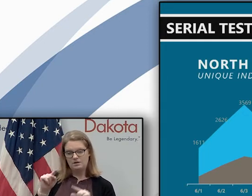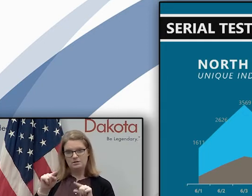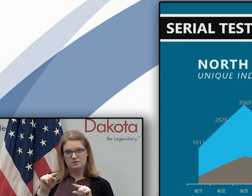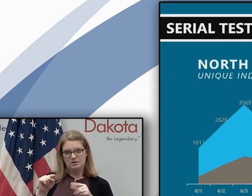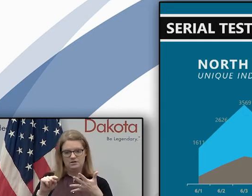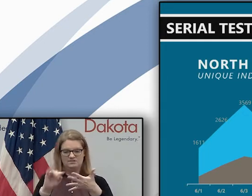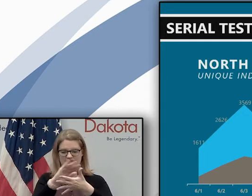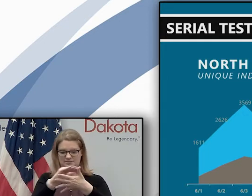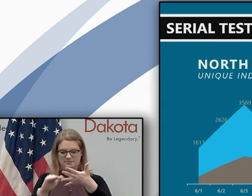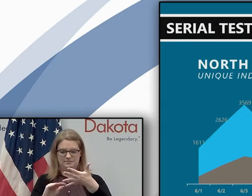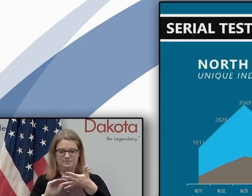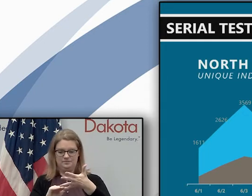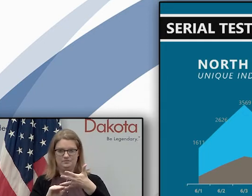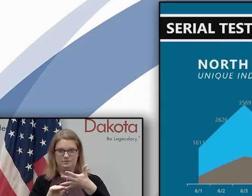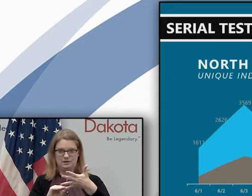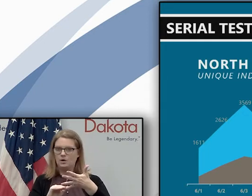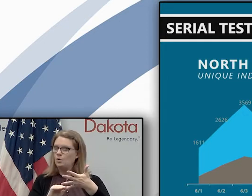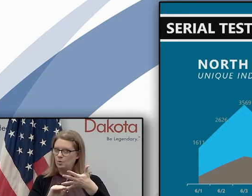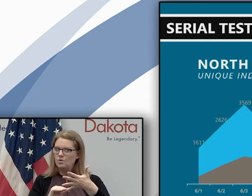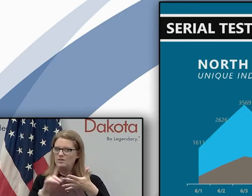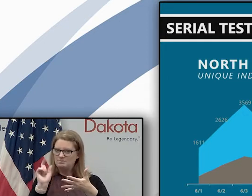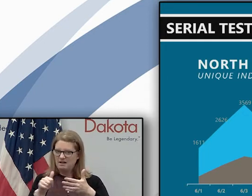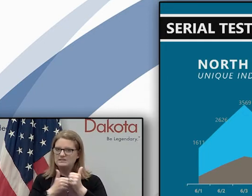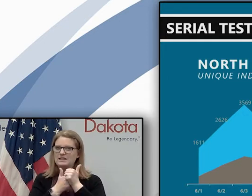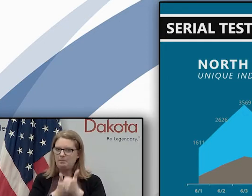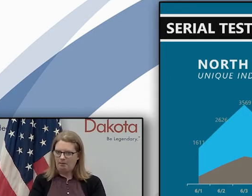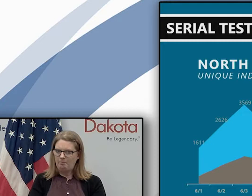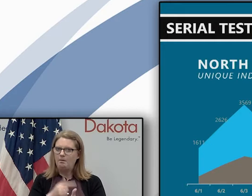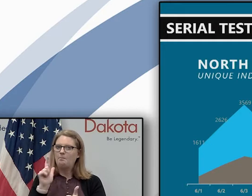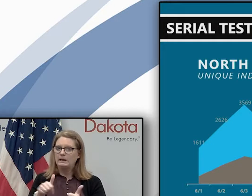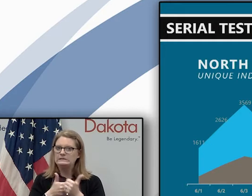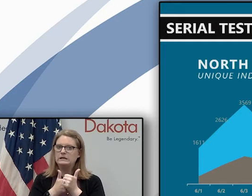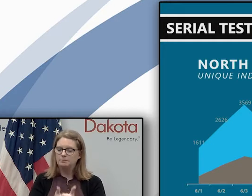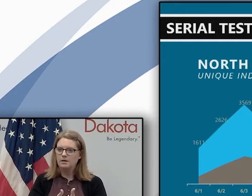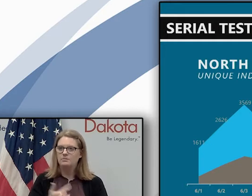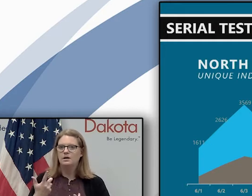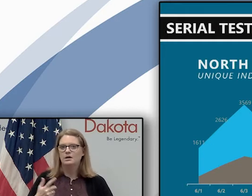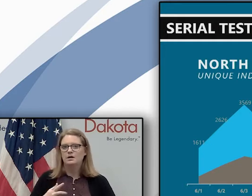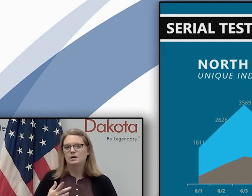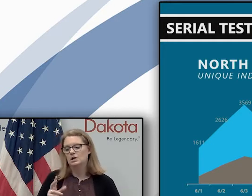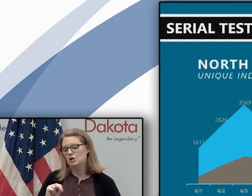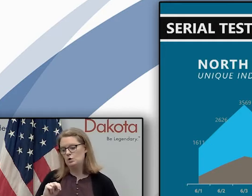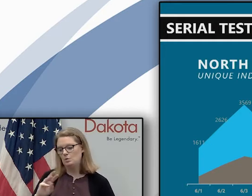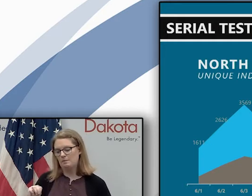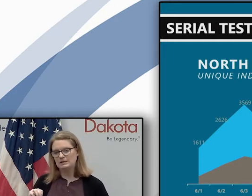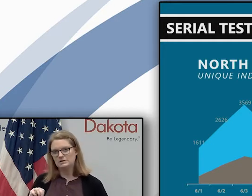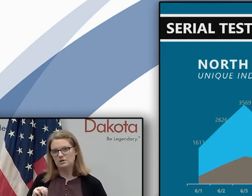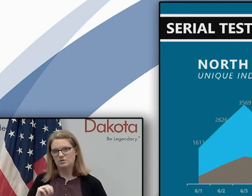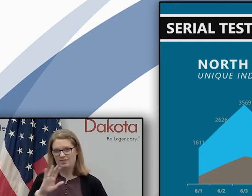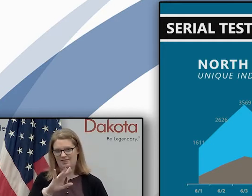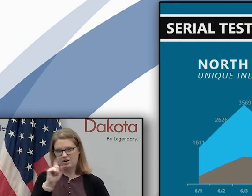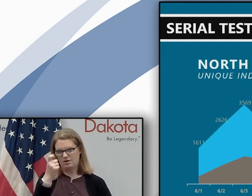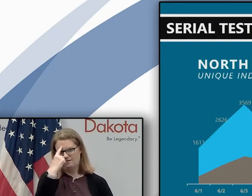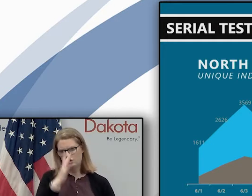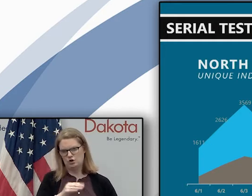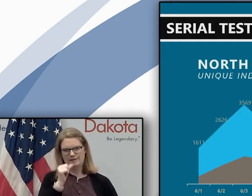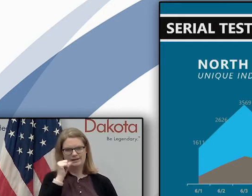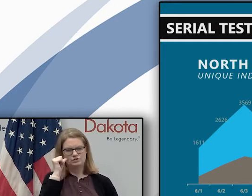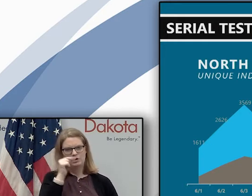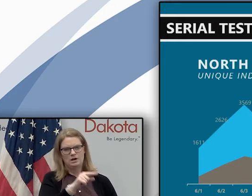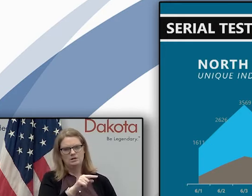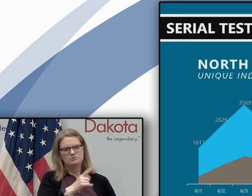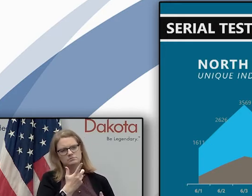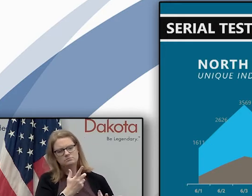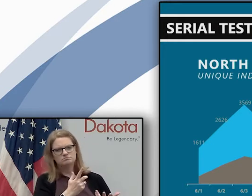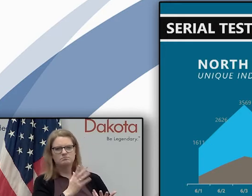to remain in that group because many other states, including New Mexico. I spoke to their governor yesterday to